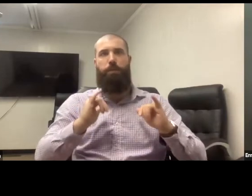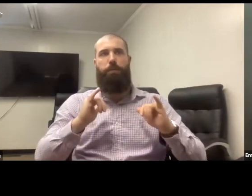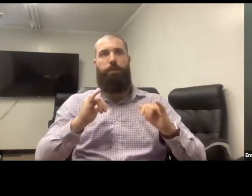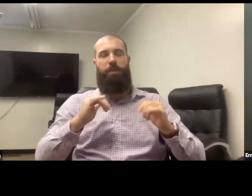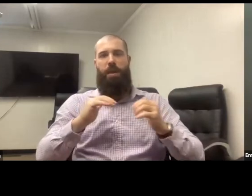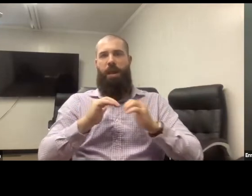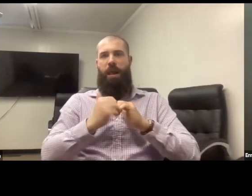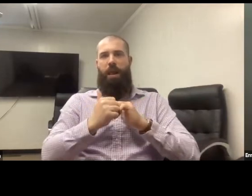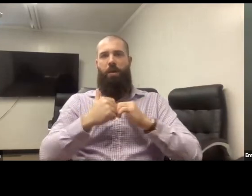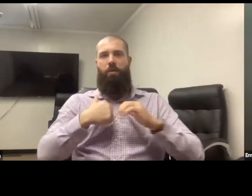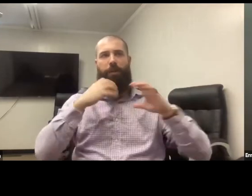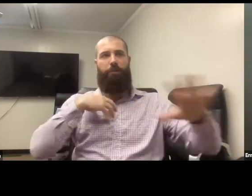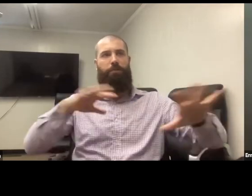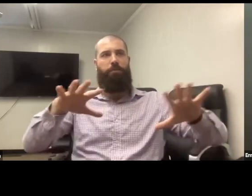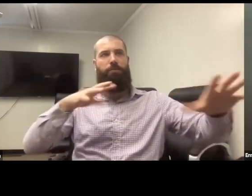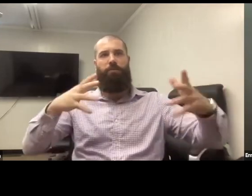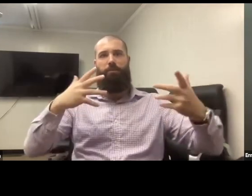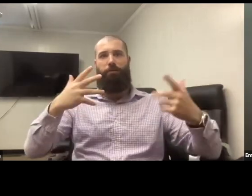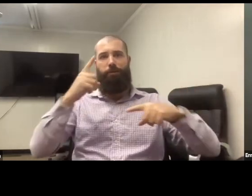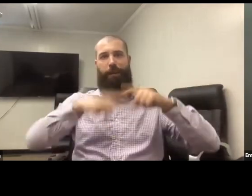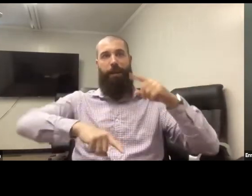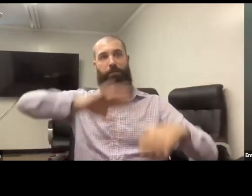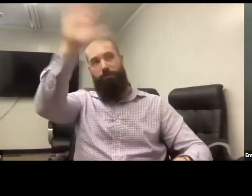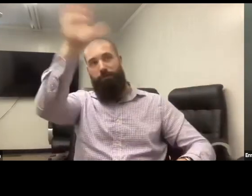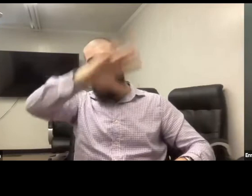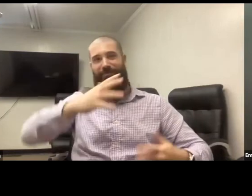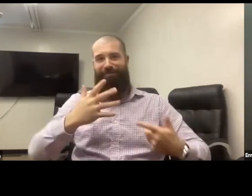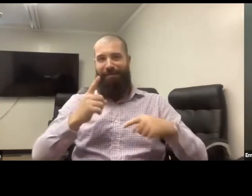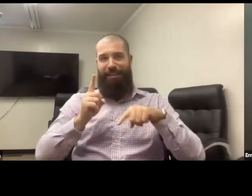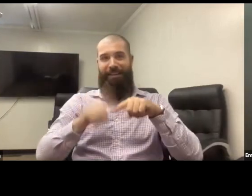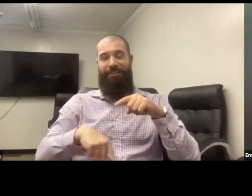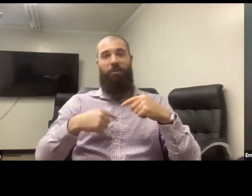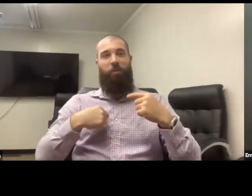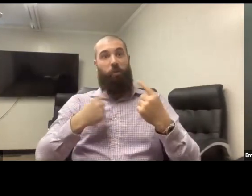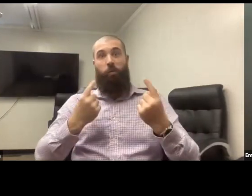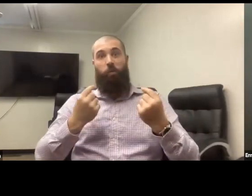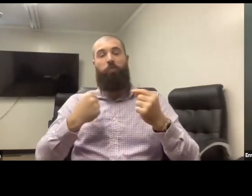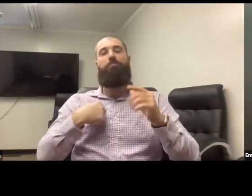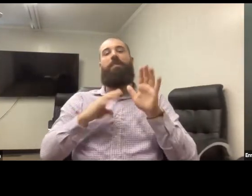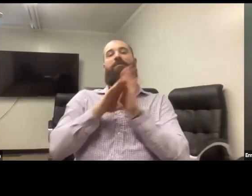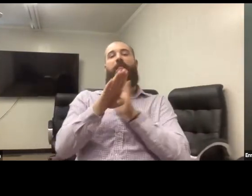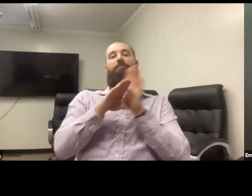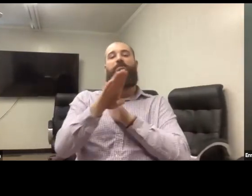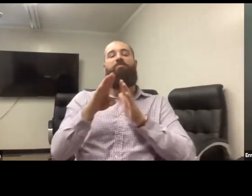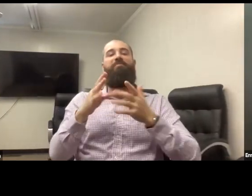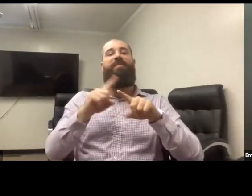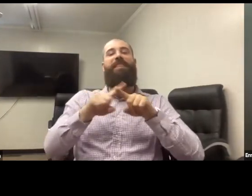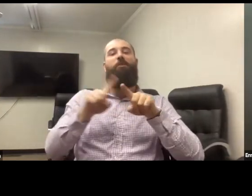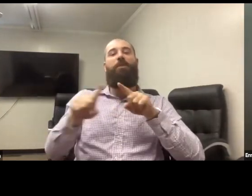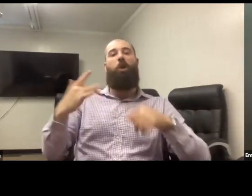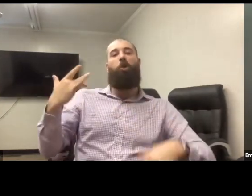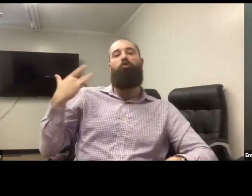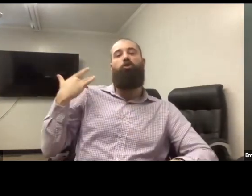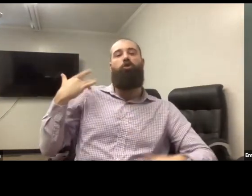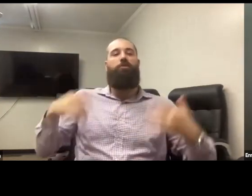other, I thought, how can I communicate with others? I can't wave at them. I can't yell at. So we